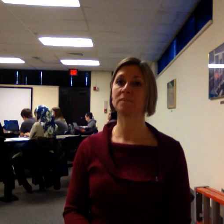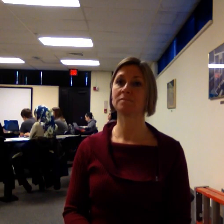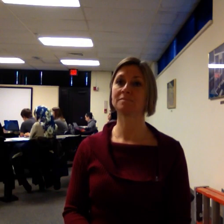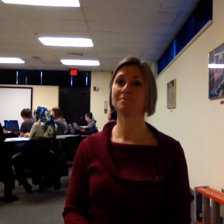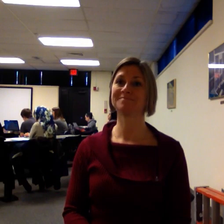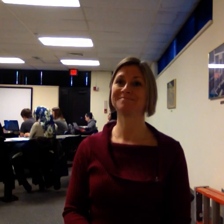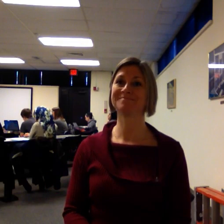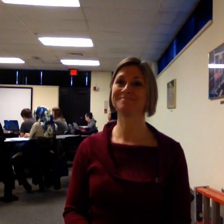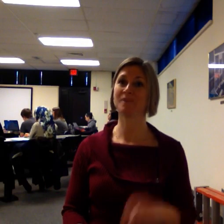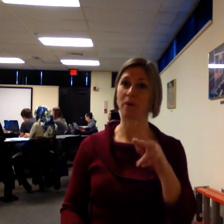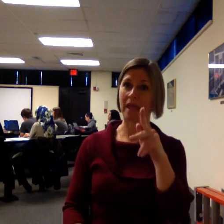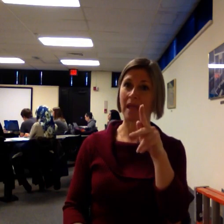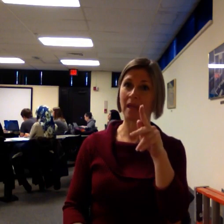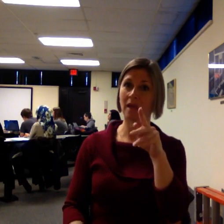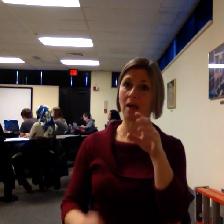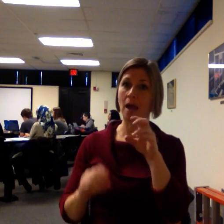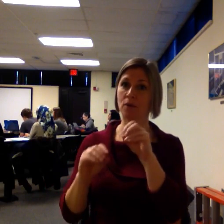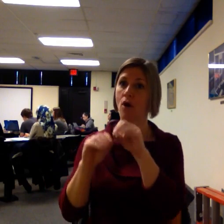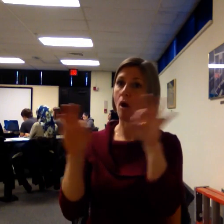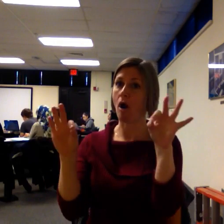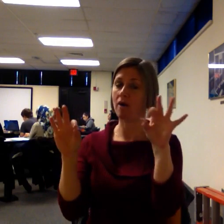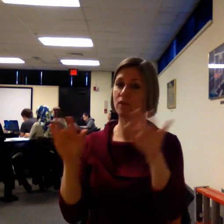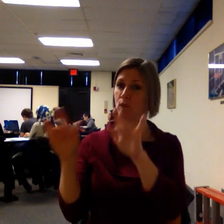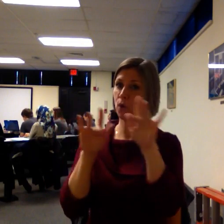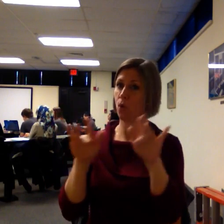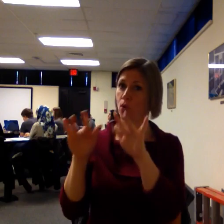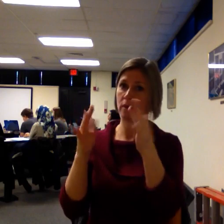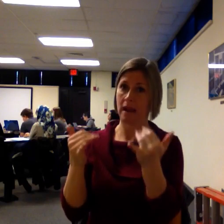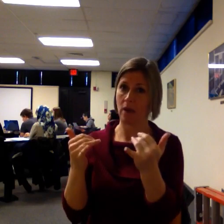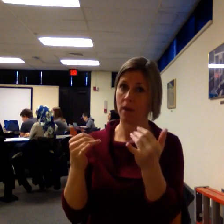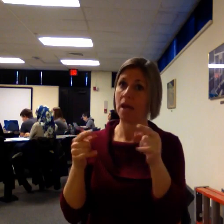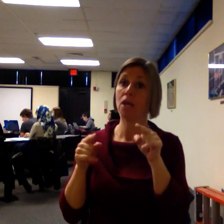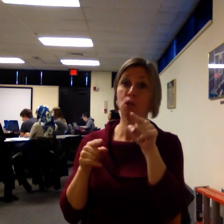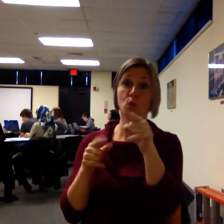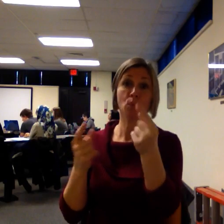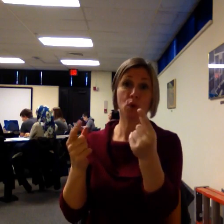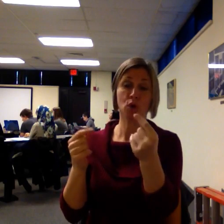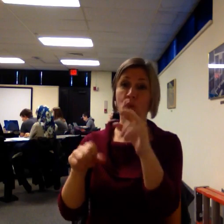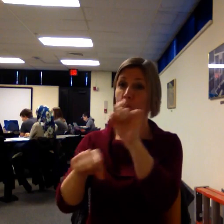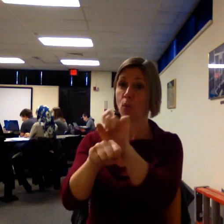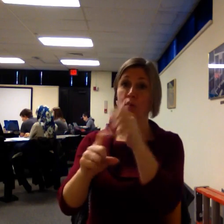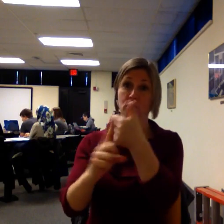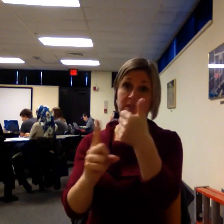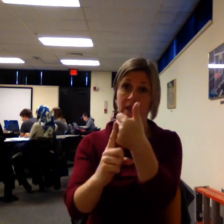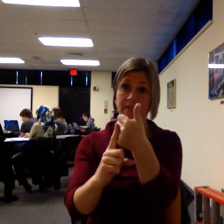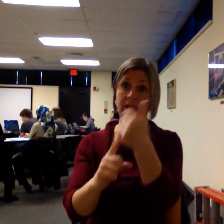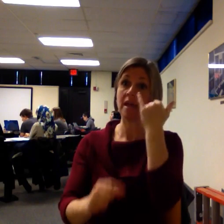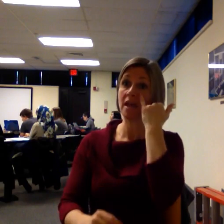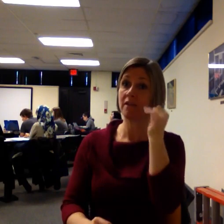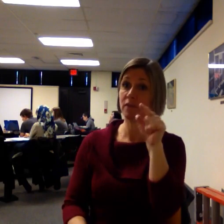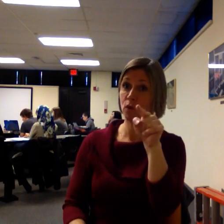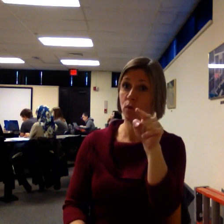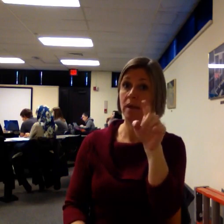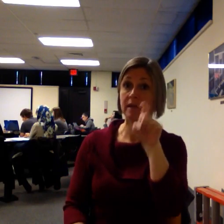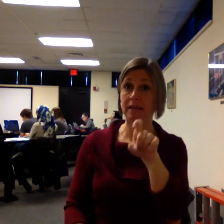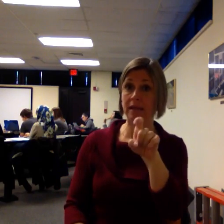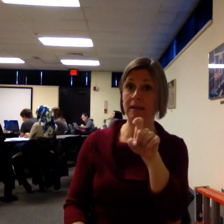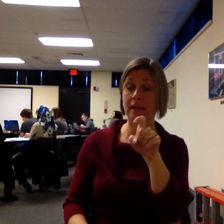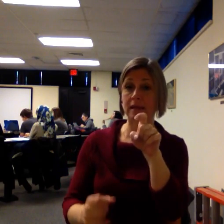Okay, I'll turn off the recorder now and let you guys work. If you want to come down with individual questions, that's fine.